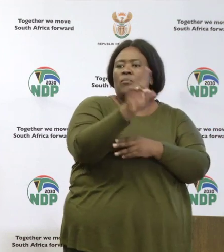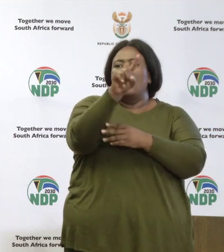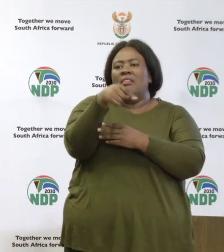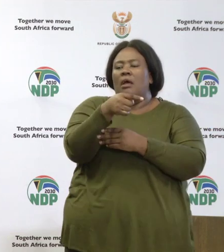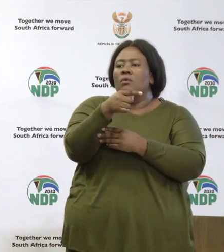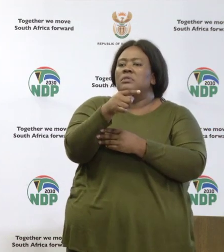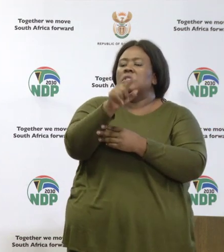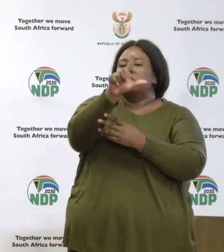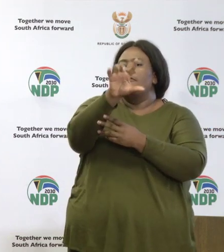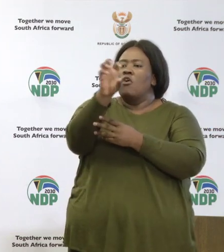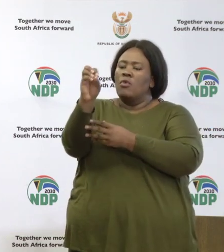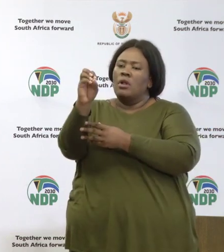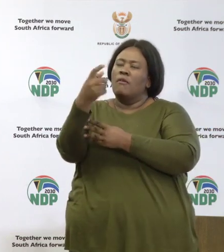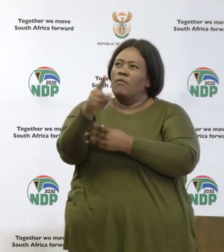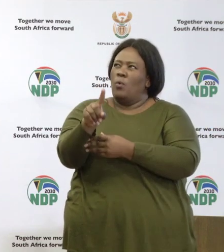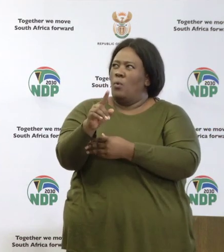1,700 for